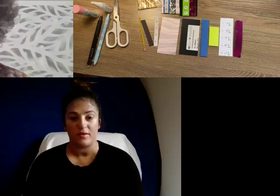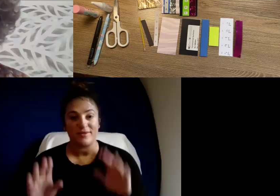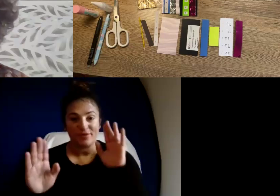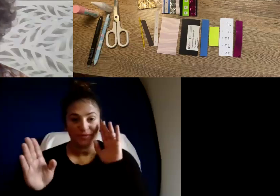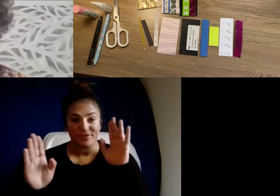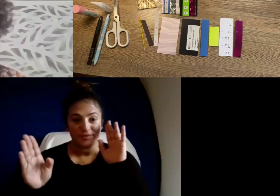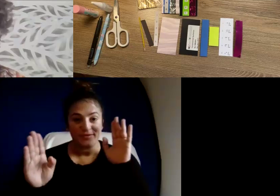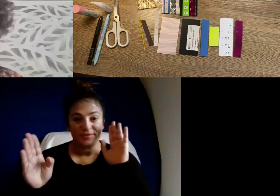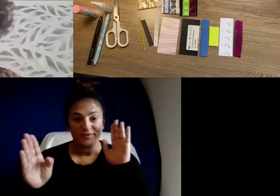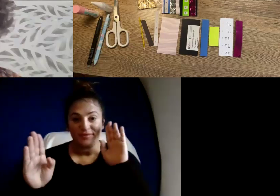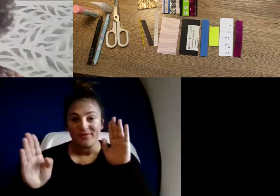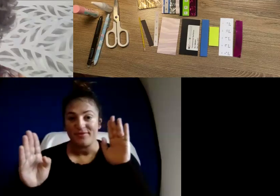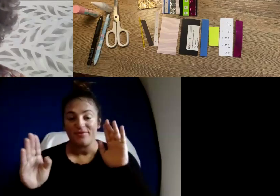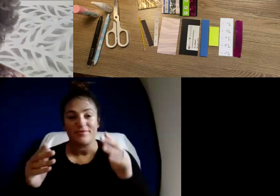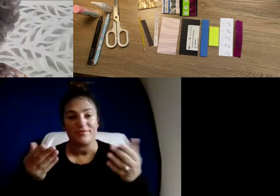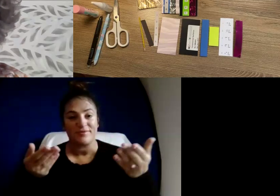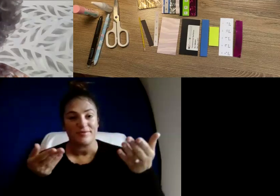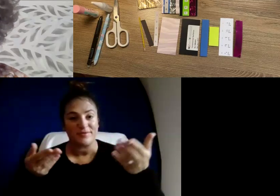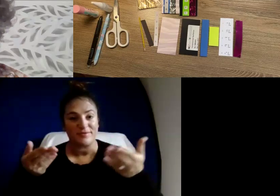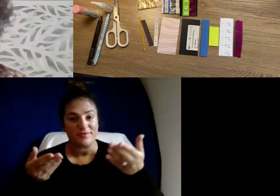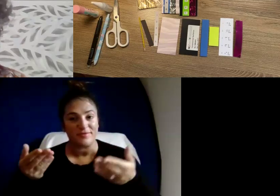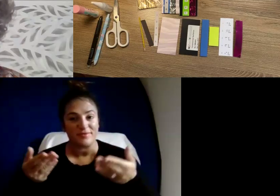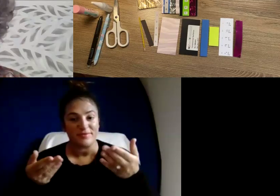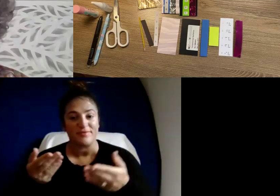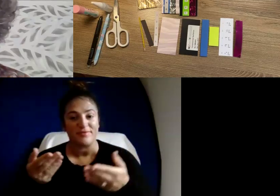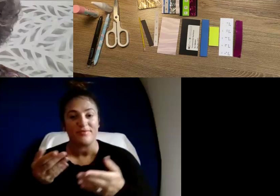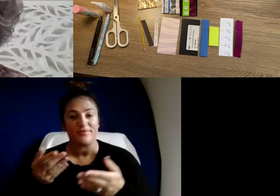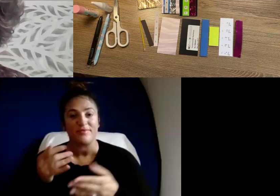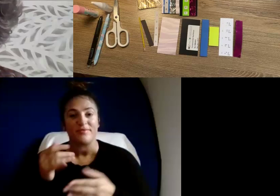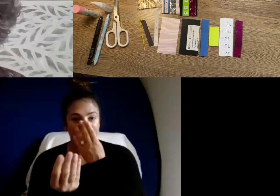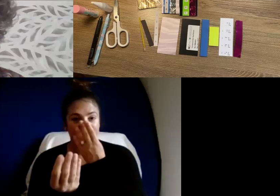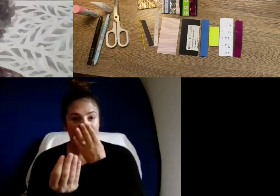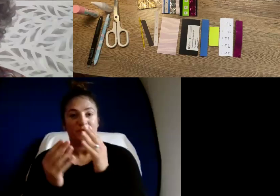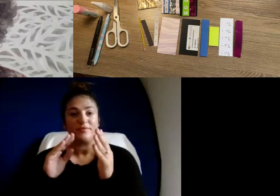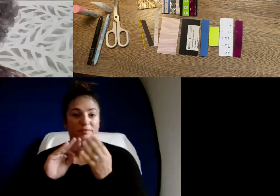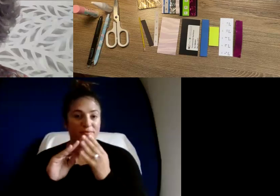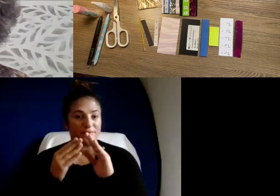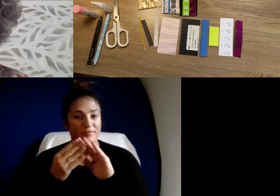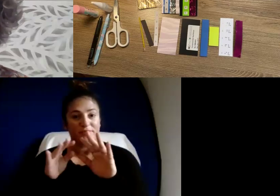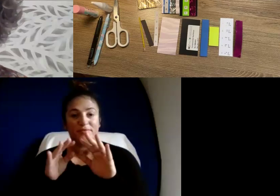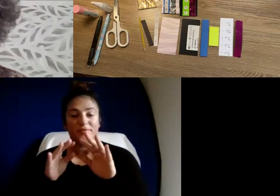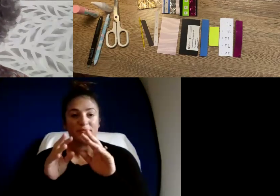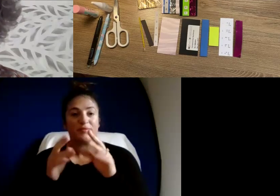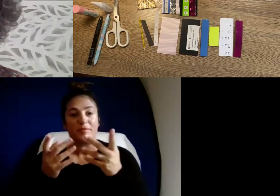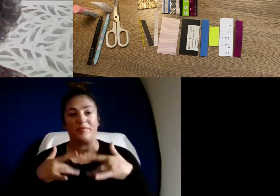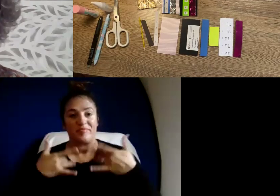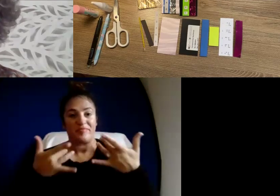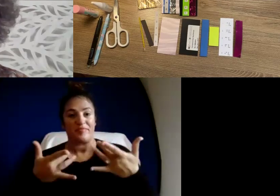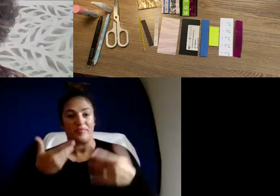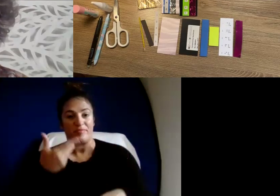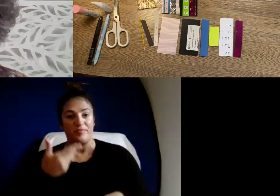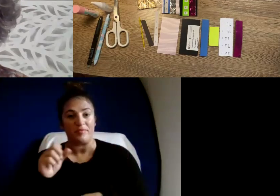Hello and welcome to this Inform Your Community Celebrate and Create event. My name is Stacy and my pronouns are she and